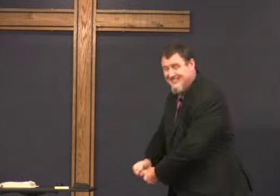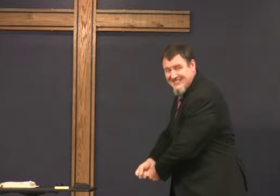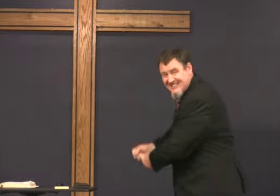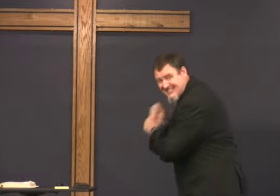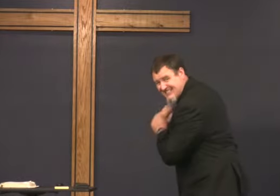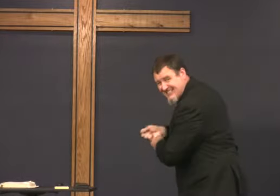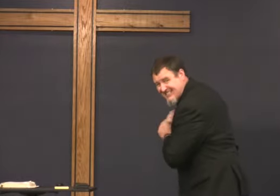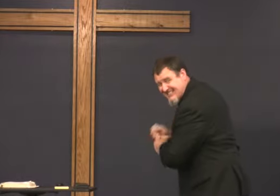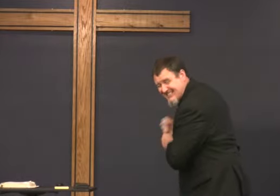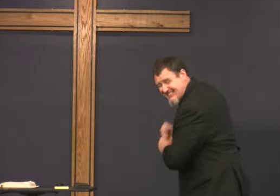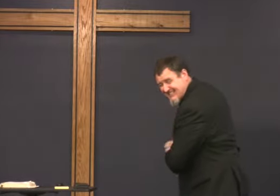I'd be 2 strikes in,